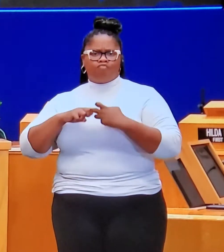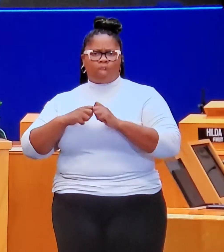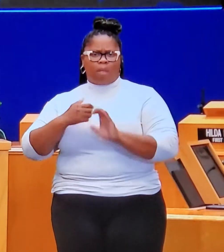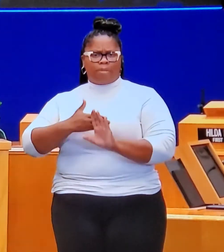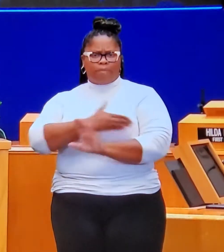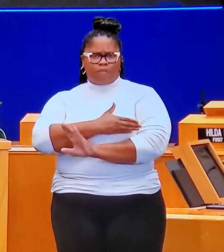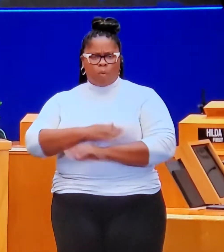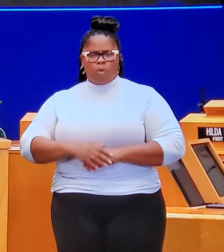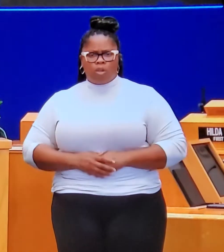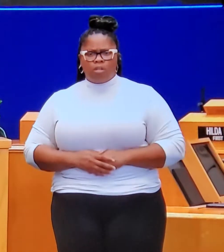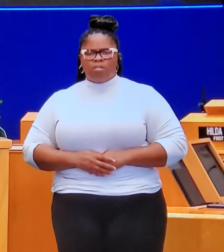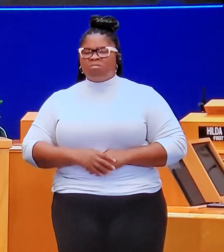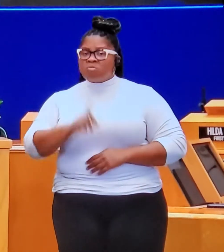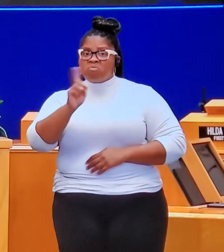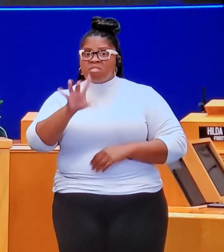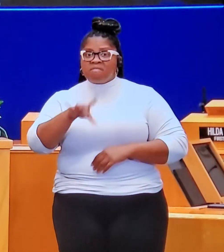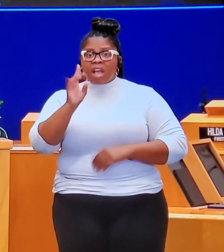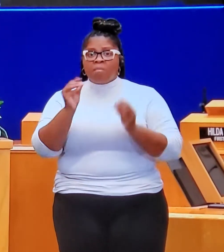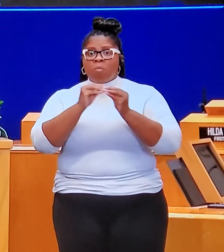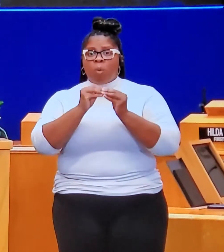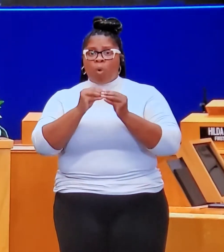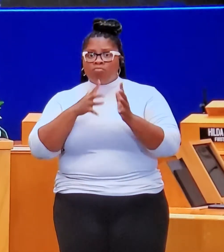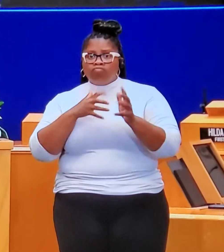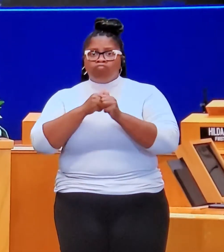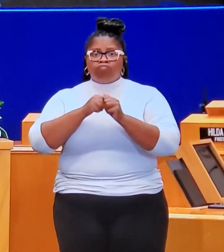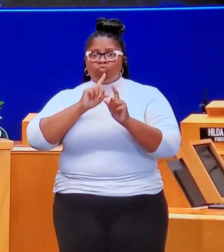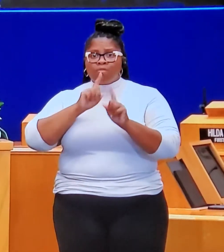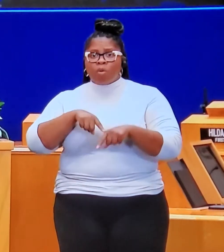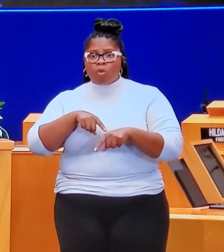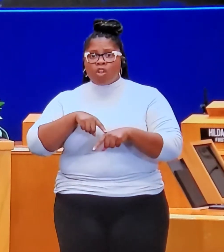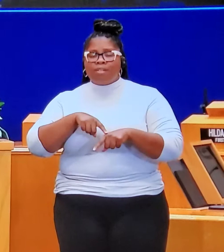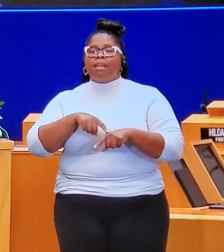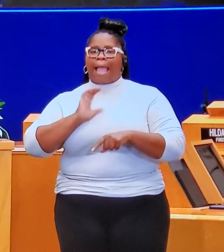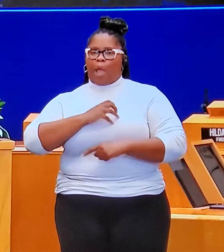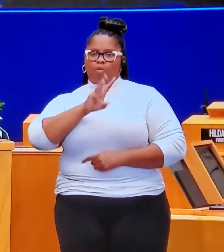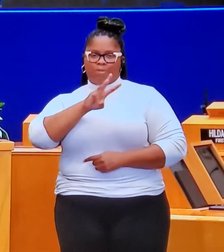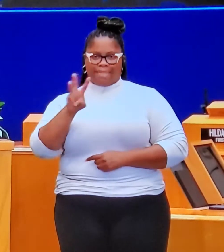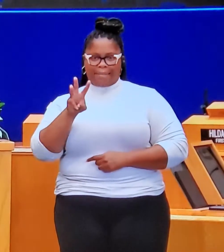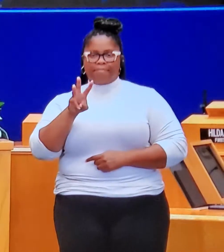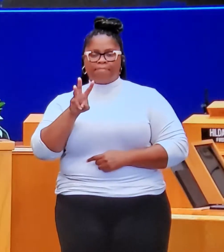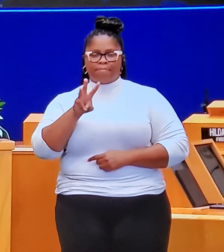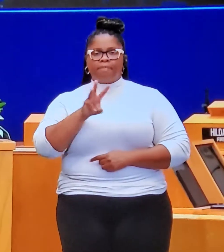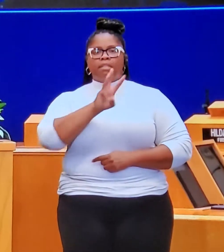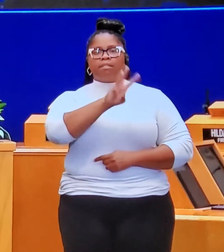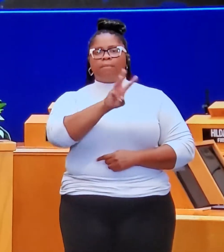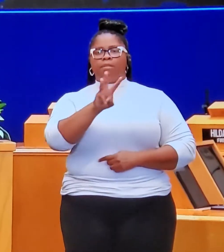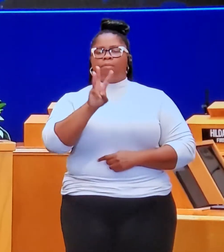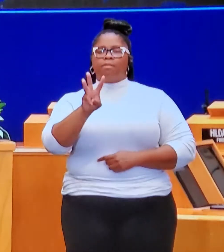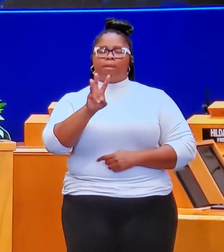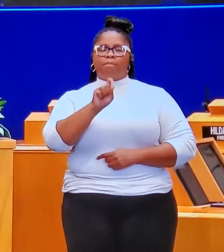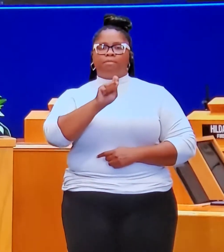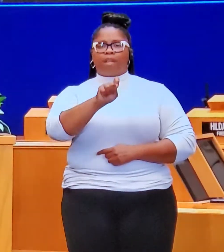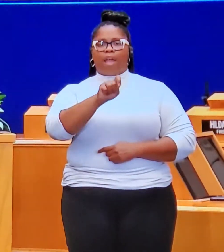update report of our LA County cases on our Department of Public Health's website. That's